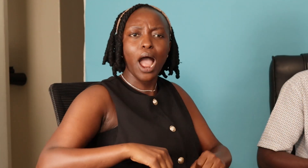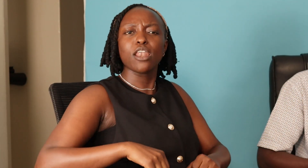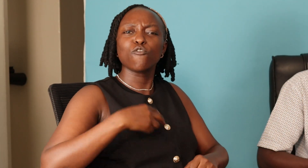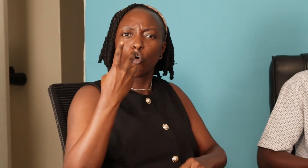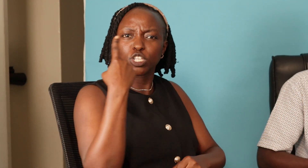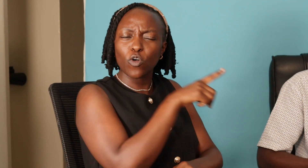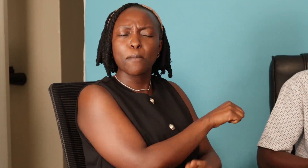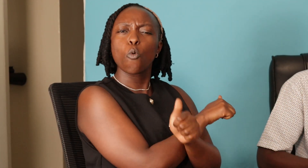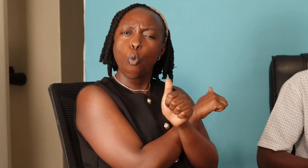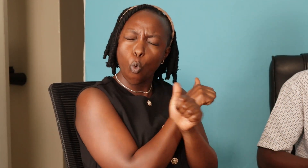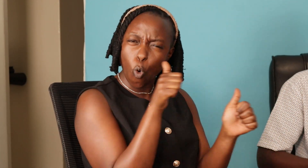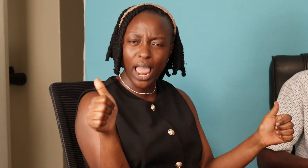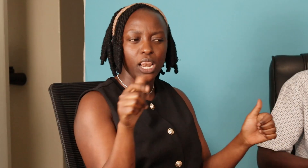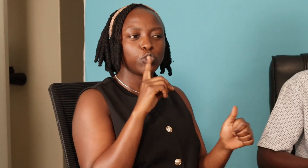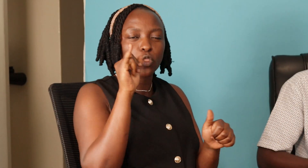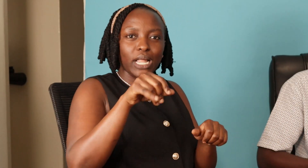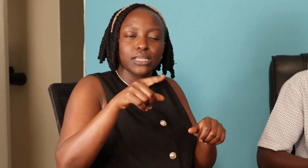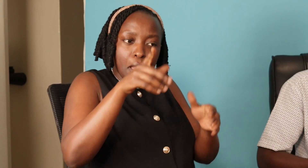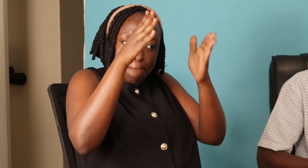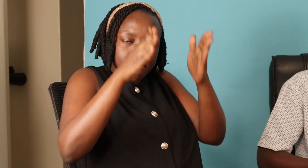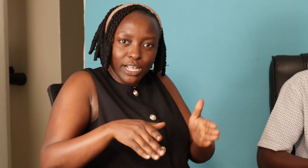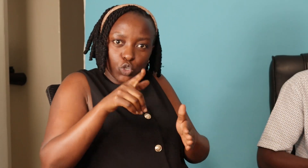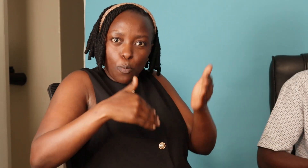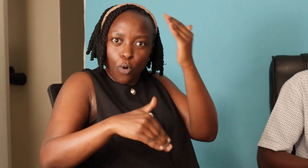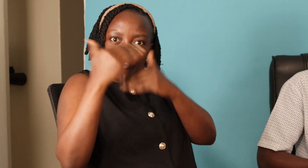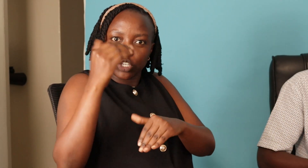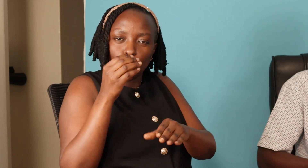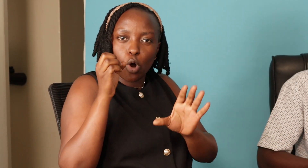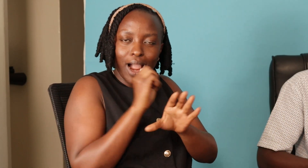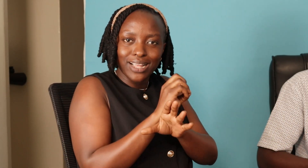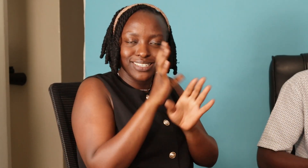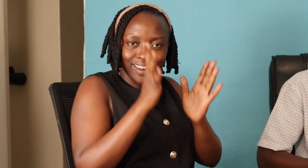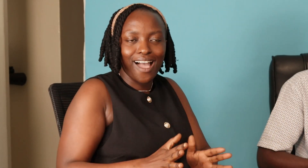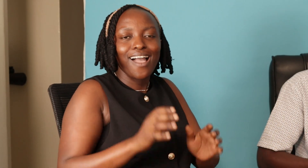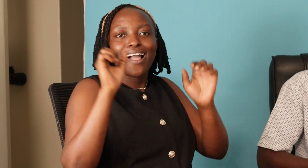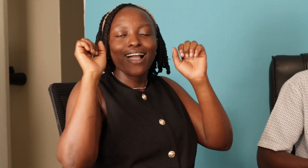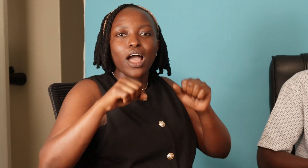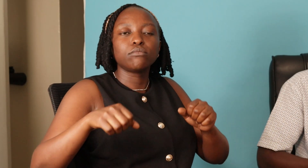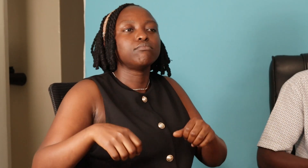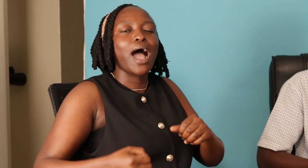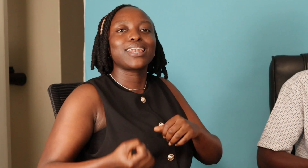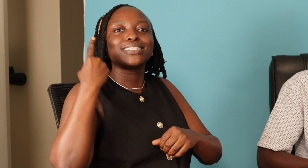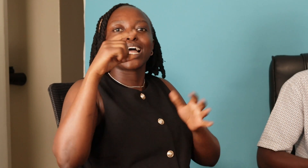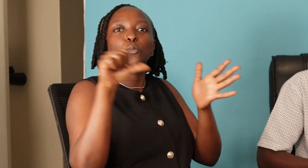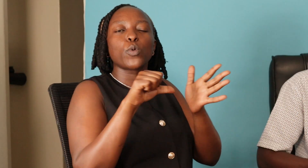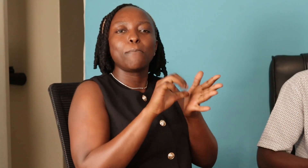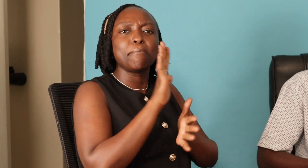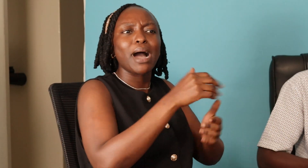understand very clearly. You can voice for them very well, so that the person, the professional or the counselor, can be able